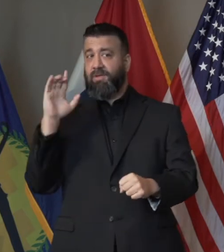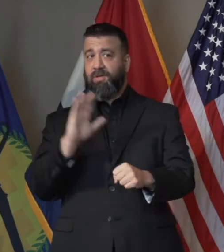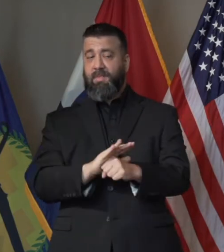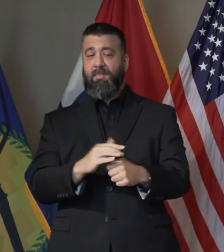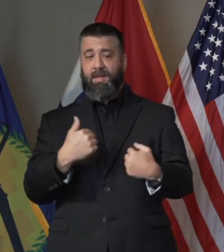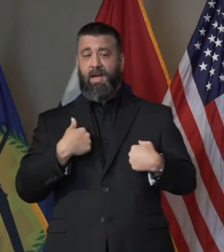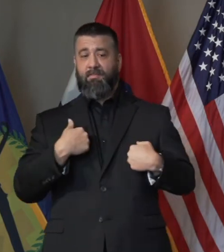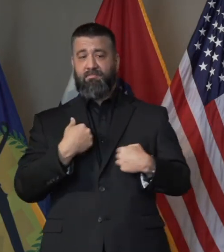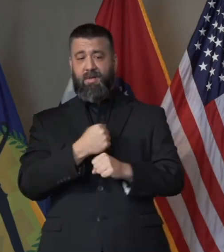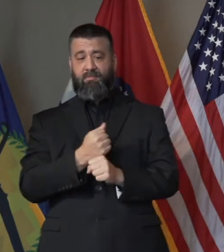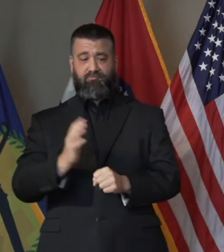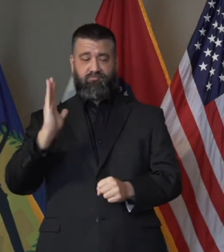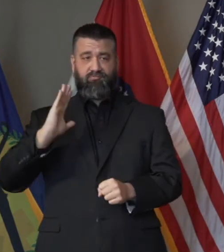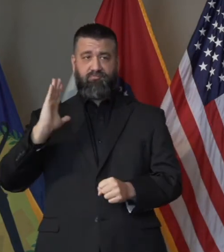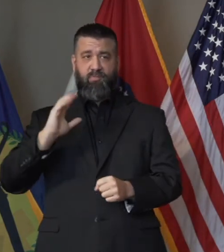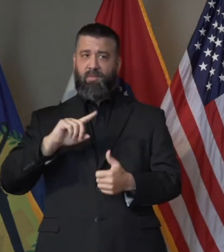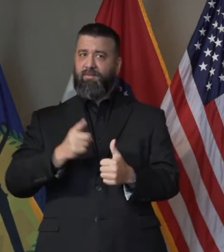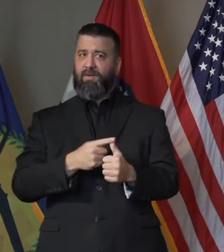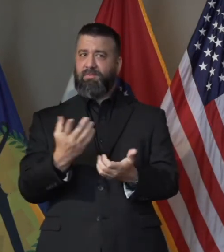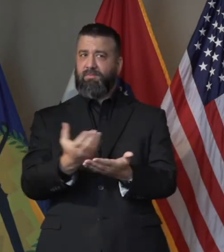received the CARES Act grant.